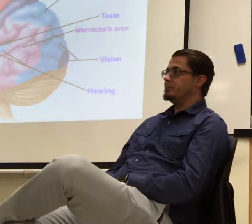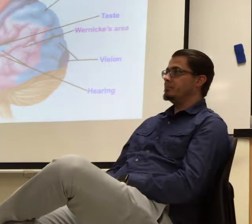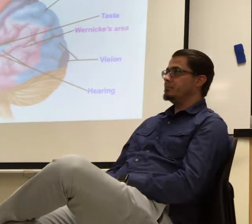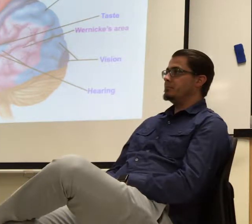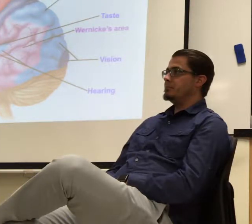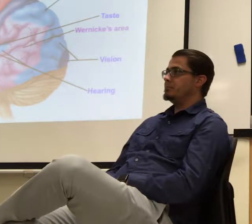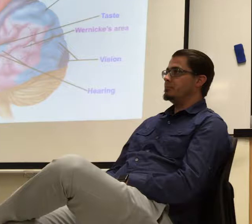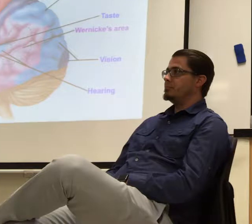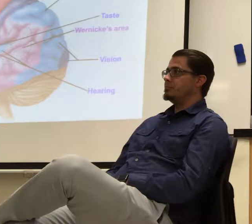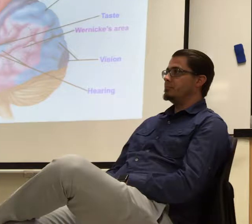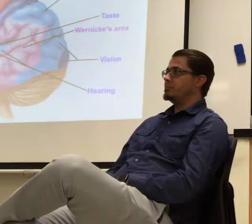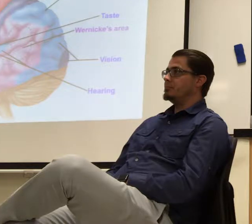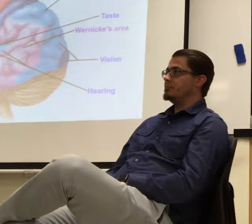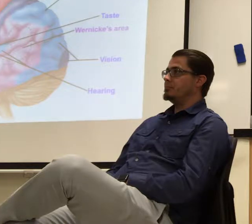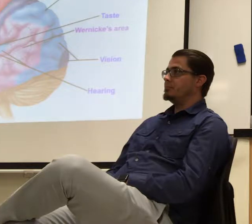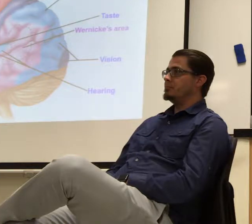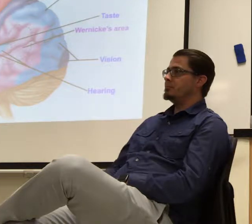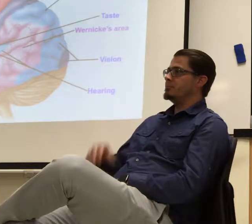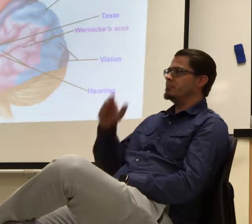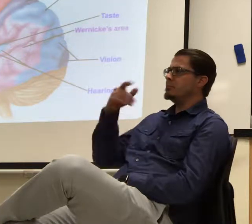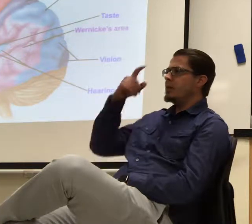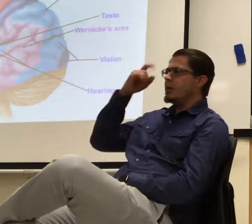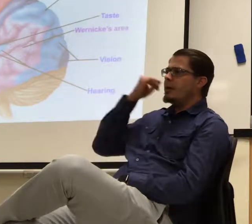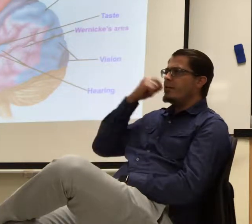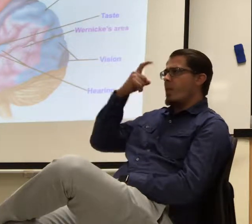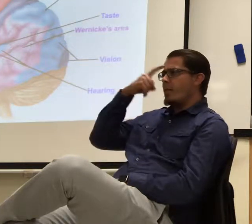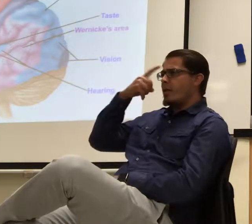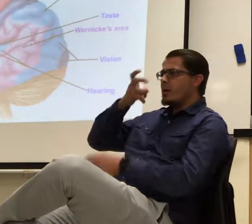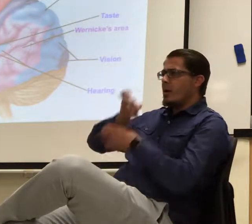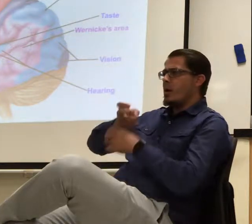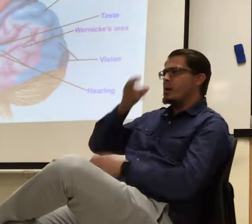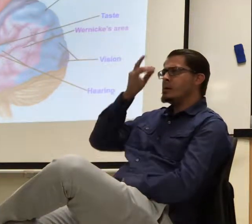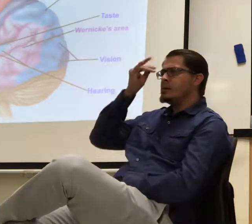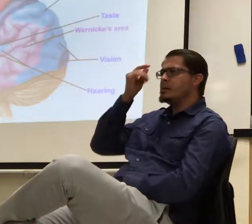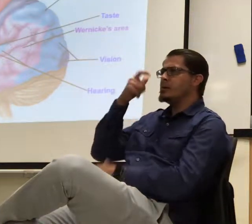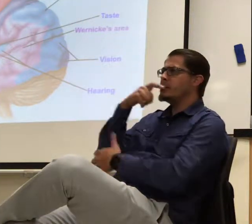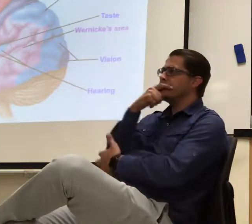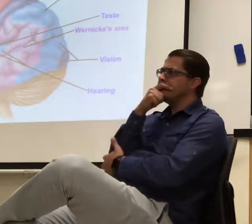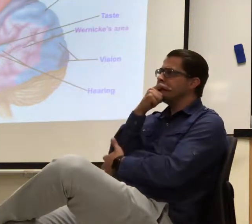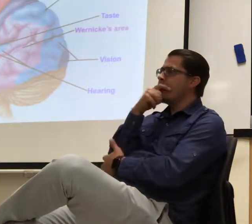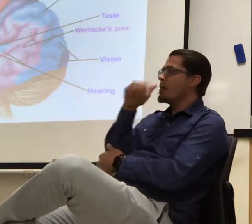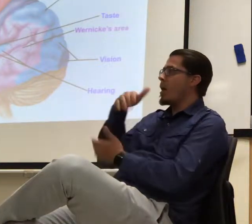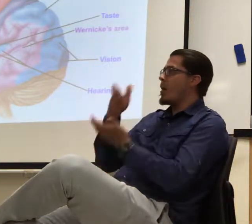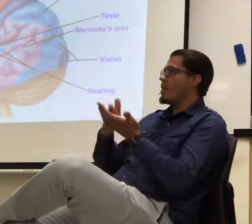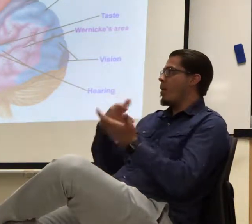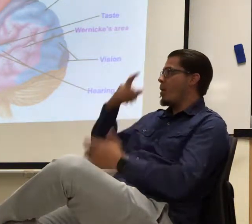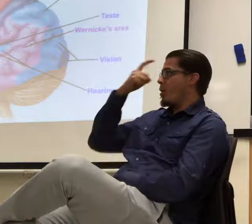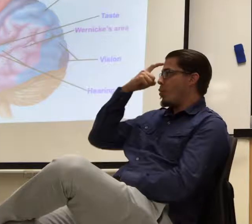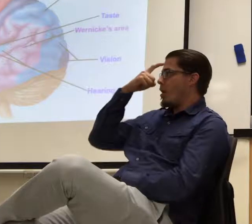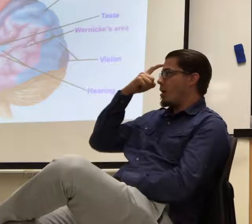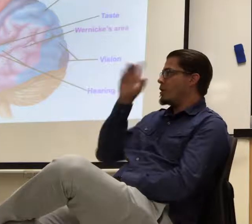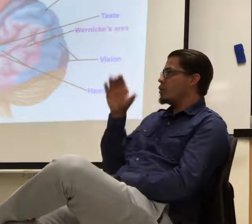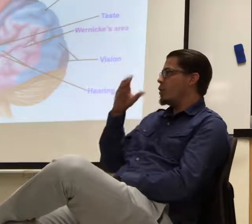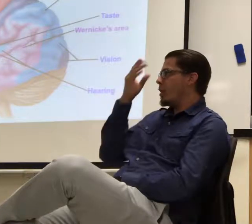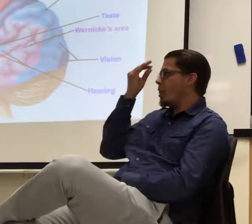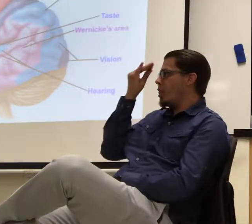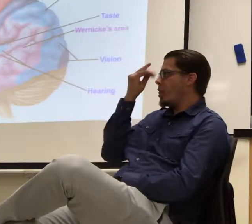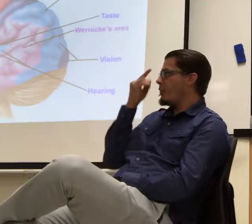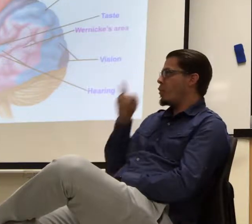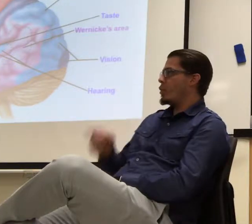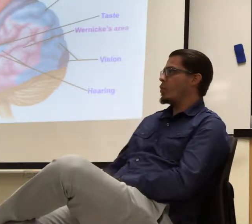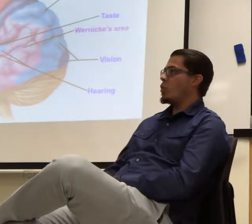Do you ever wonder why when you think really hard, you furrow your brow or you touch your head? I mean, that's the part of the brain that's kind of doing the thinking for you.